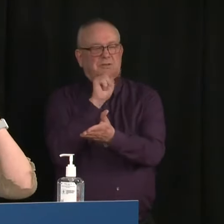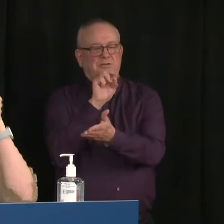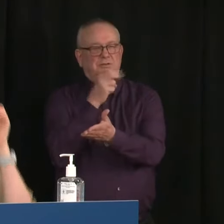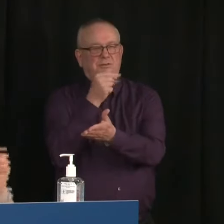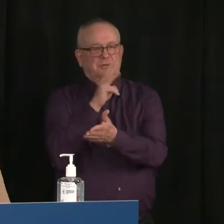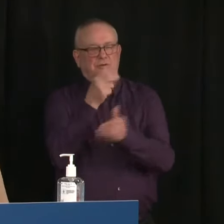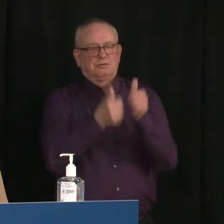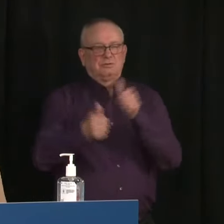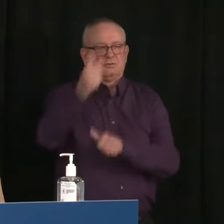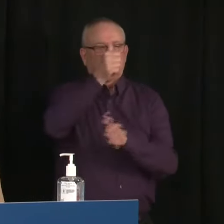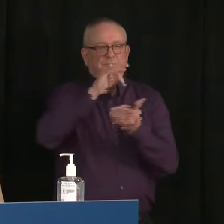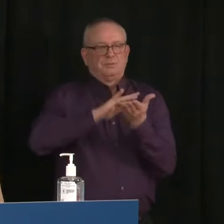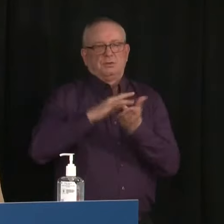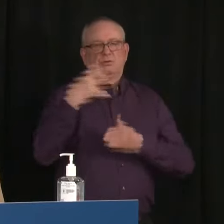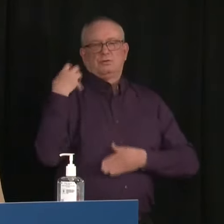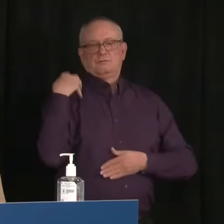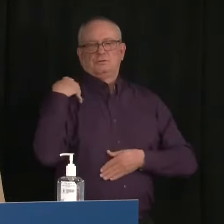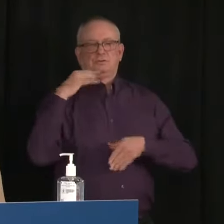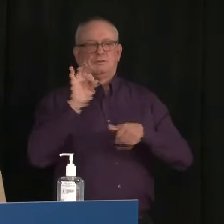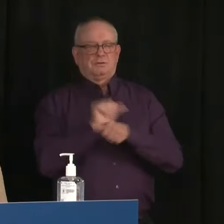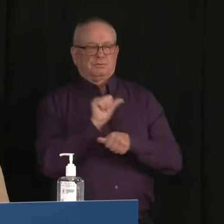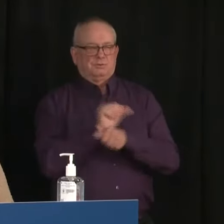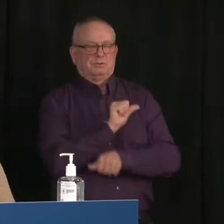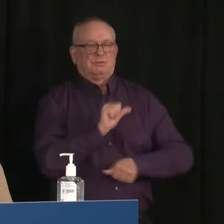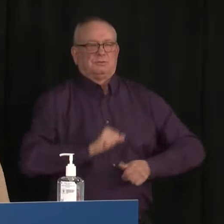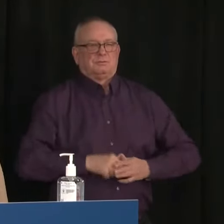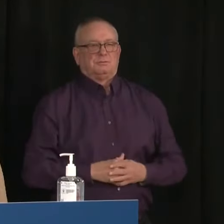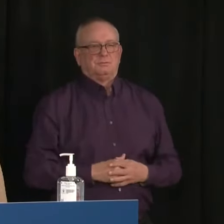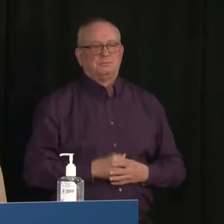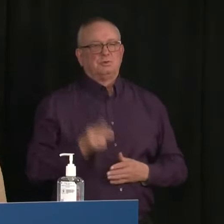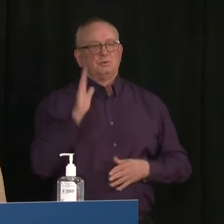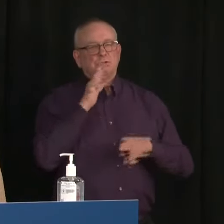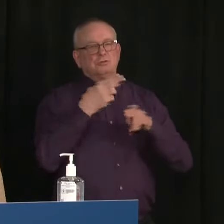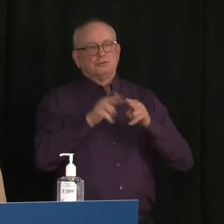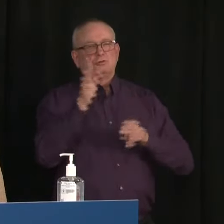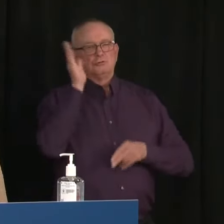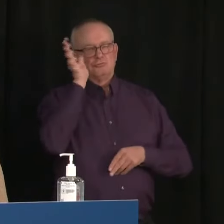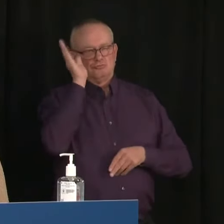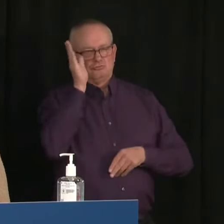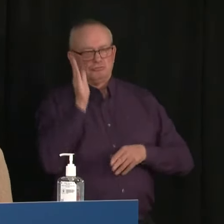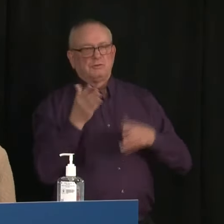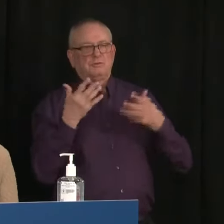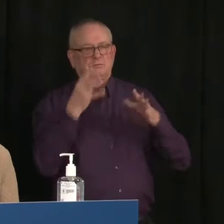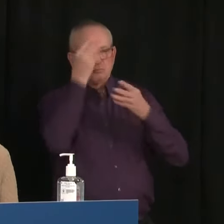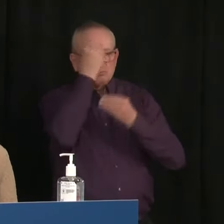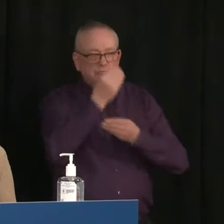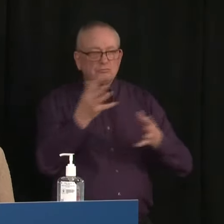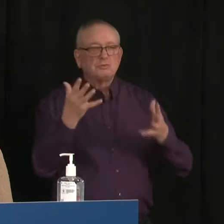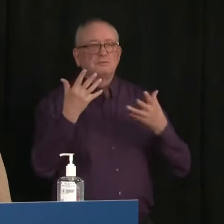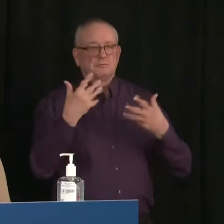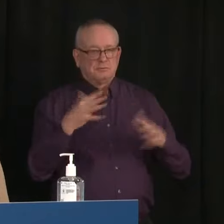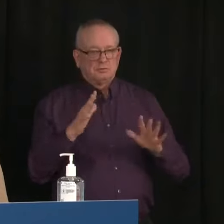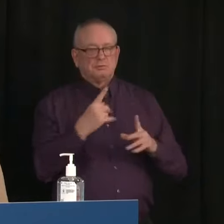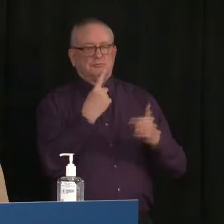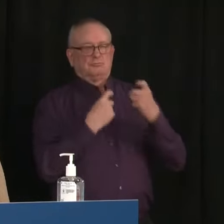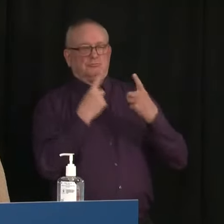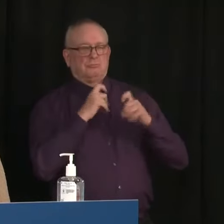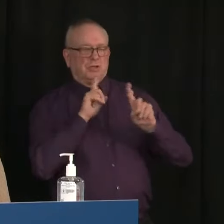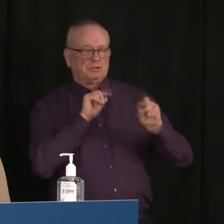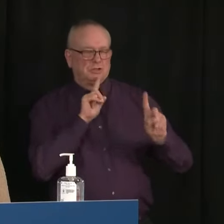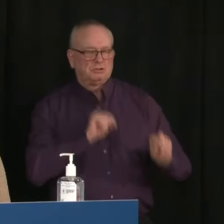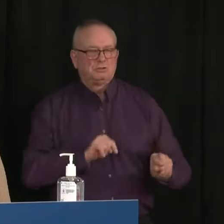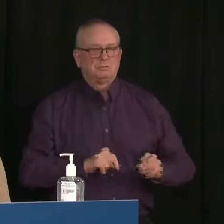for the province. Dr. Hinshaw will provide a brief update, and then we will open the floor to questions. Thank you, Tom, and good afternoon,